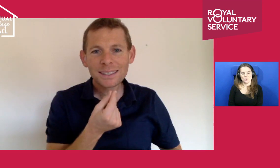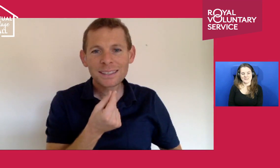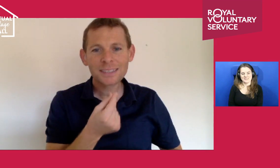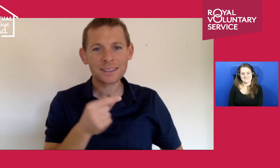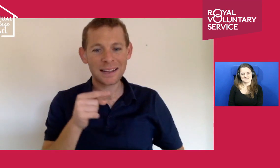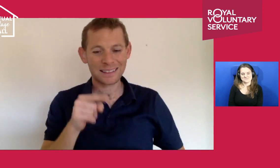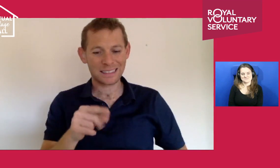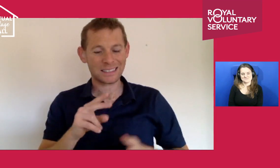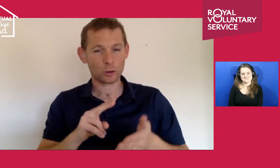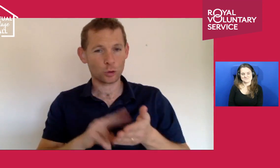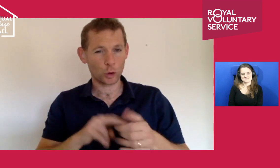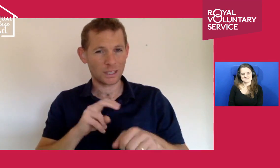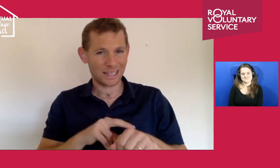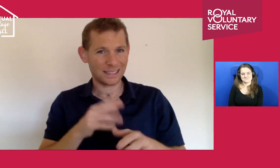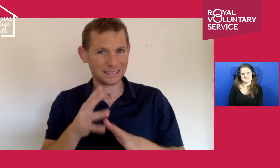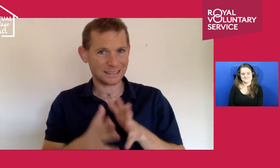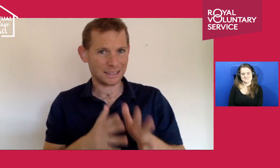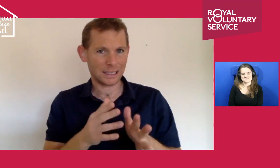Boy.